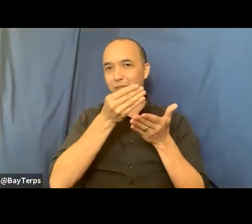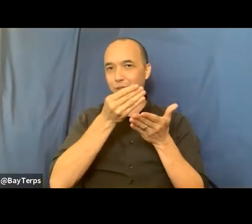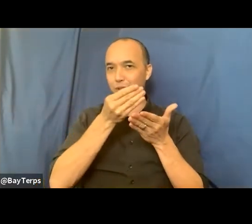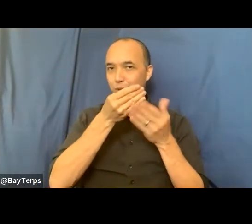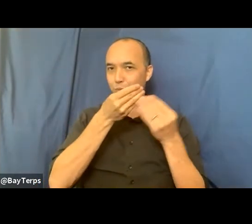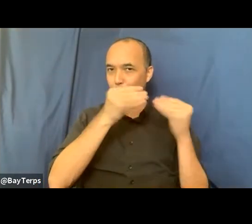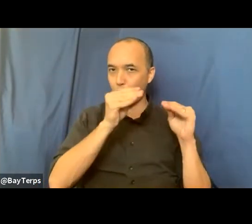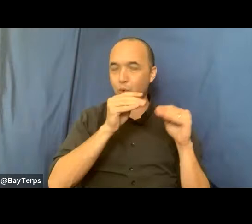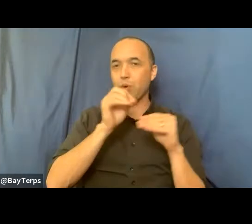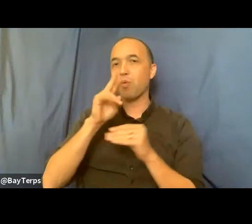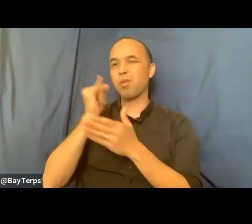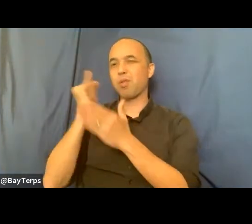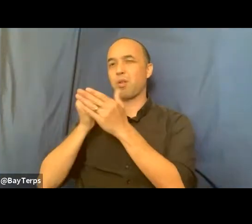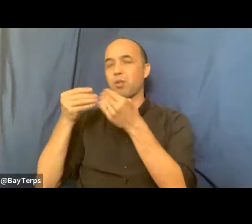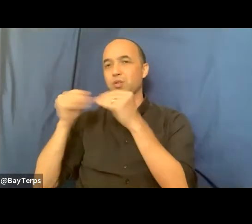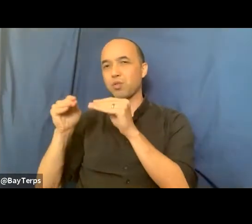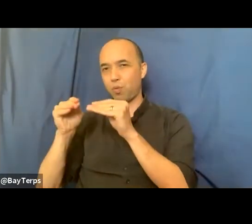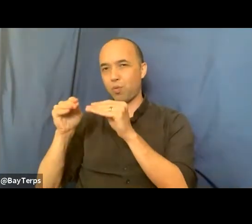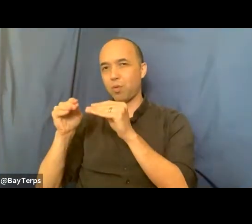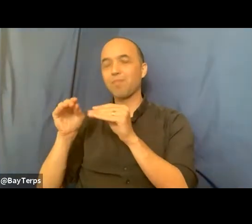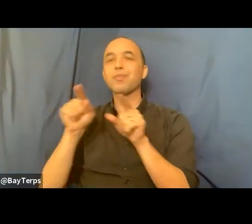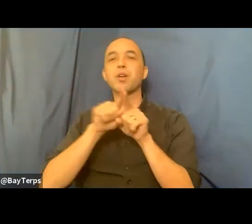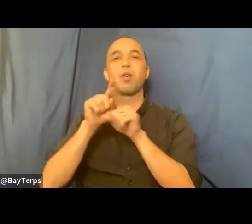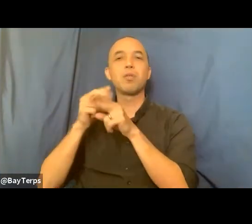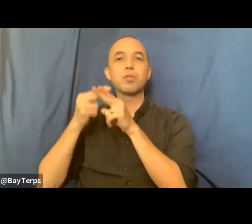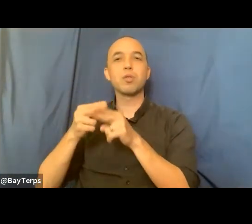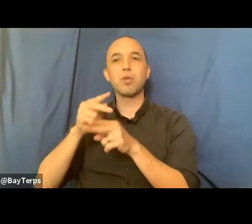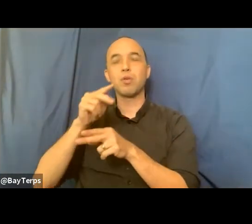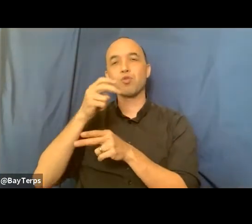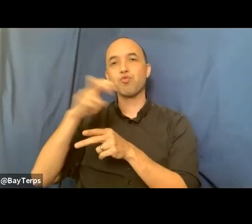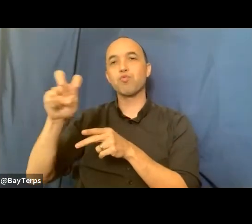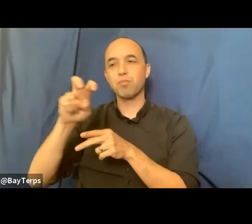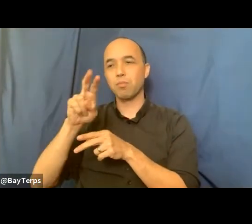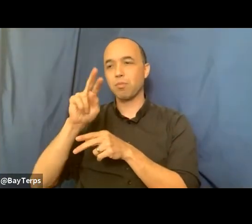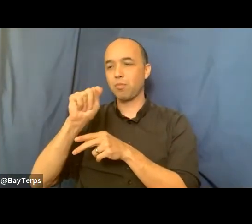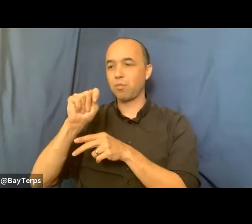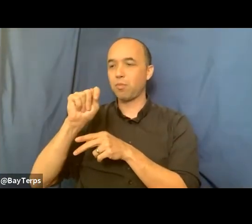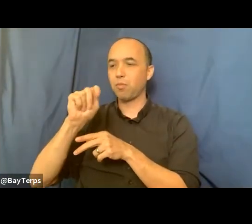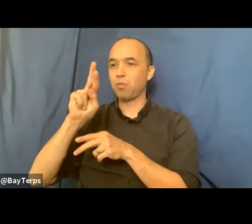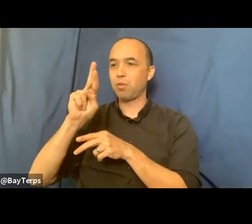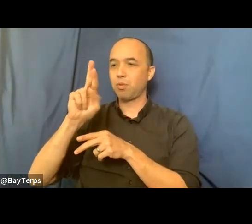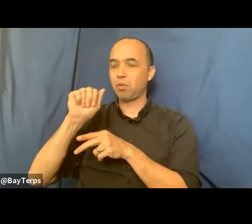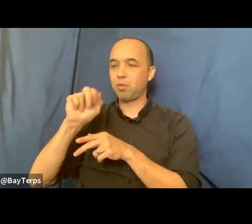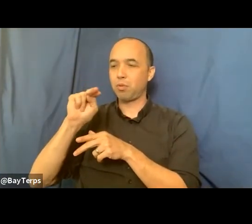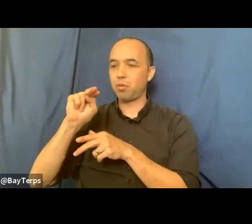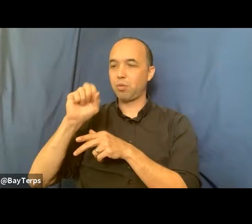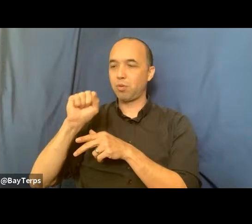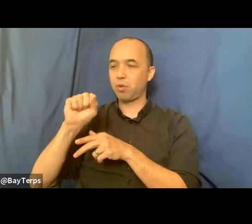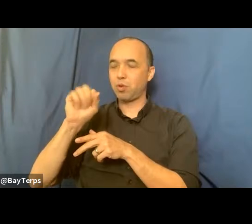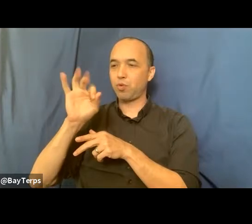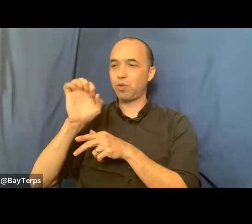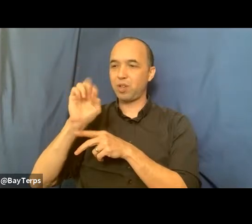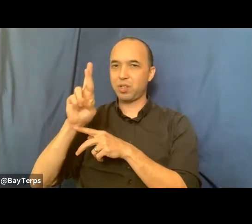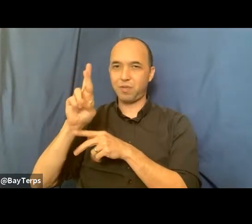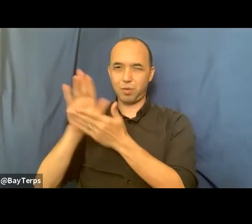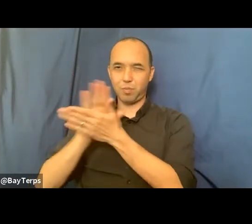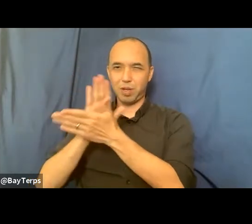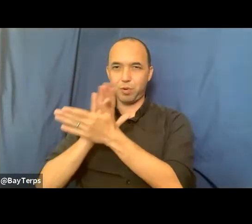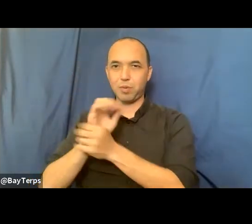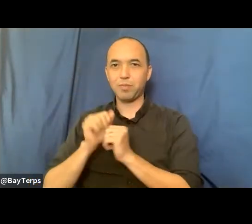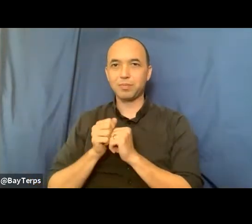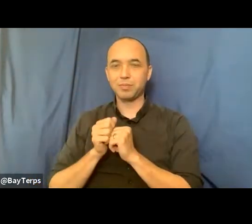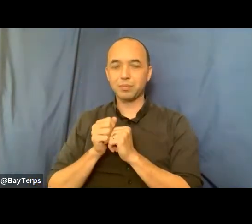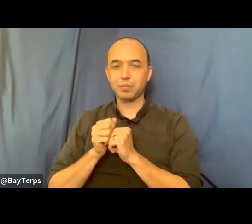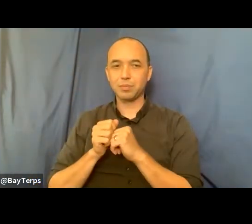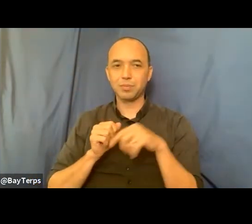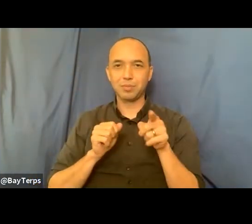paper. How do you know how thin to etch so you get the red glow while still maintaining the integrity? Experiment, trial and